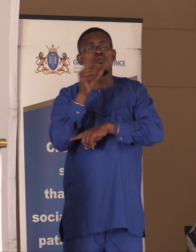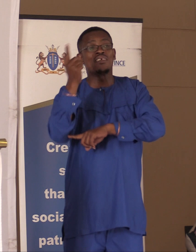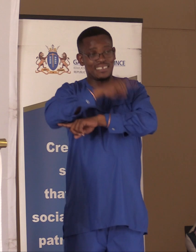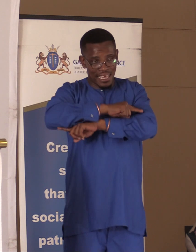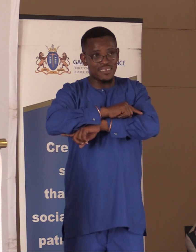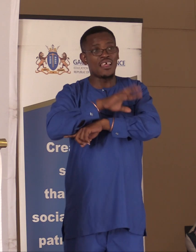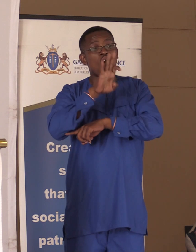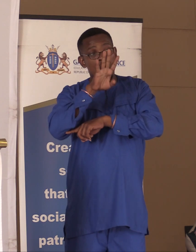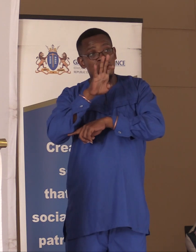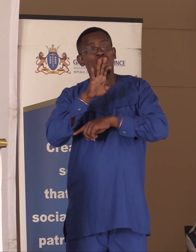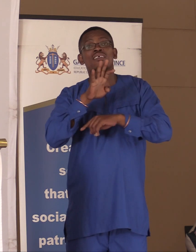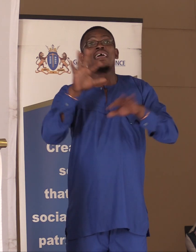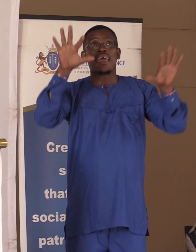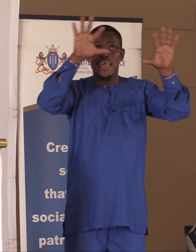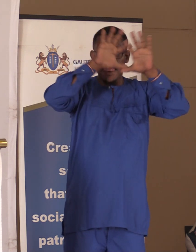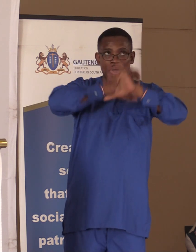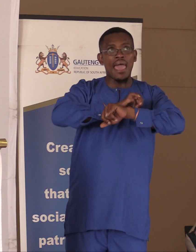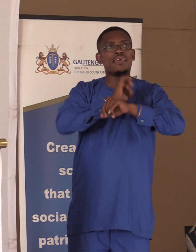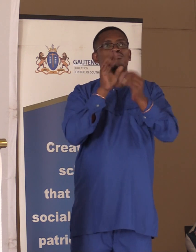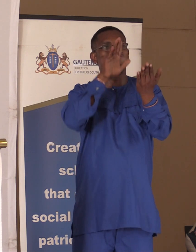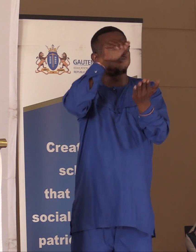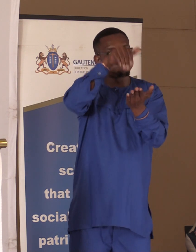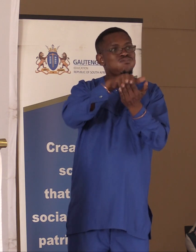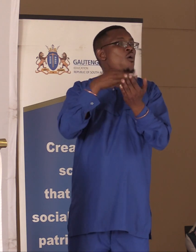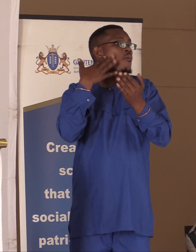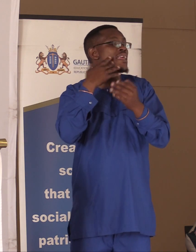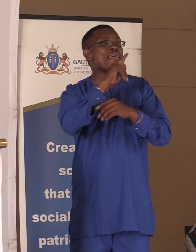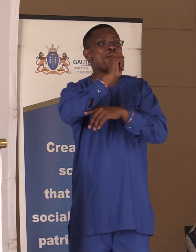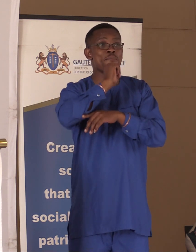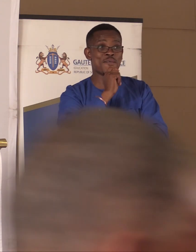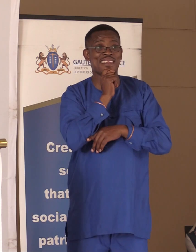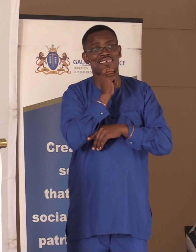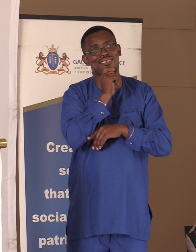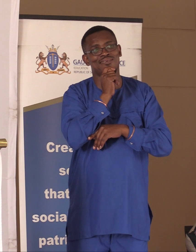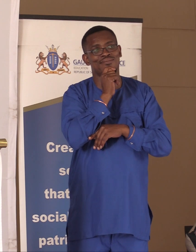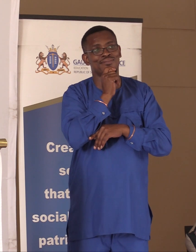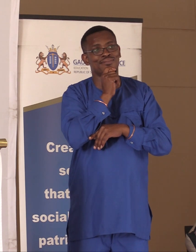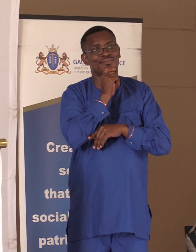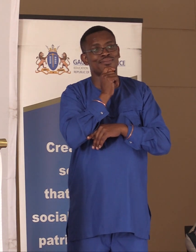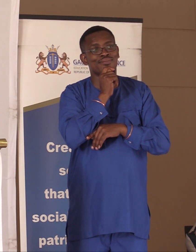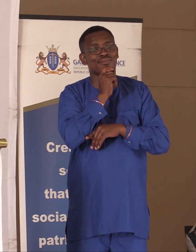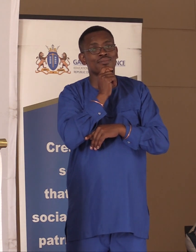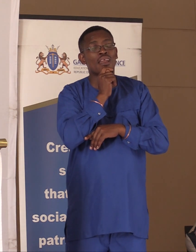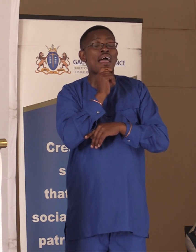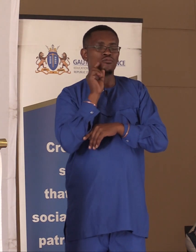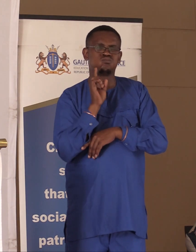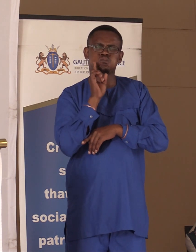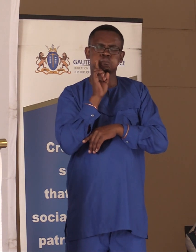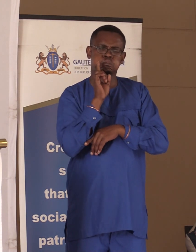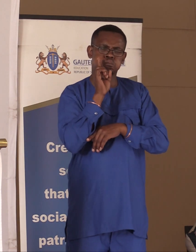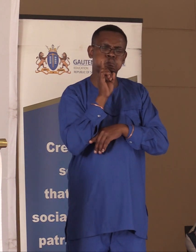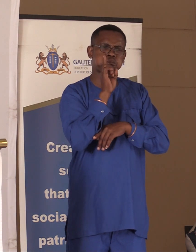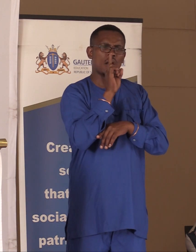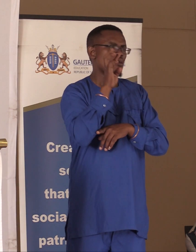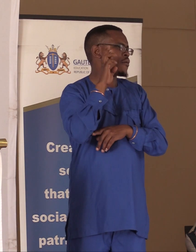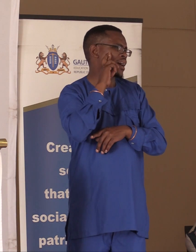we go up at night so that we summit at sunrise. Tough thing, man. As we're going, you remember, because it's so